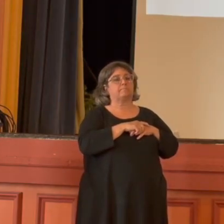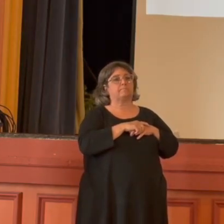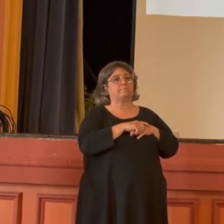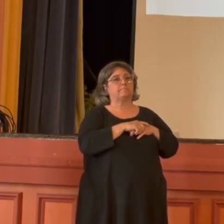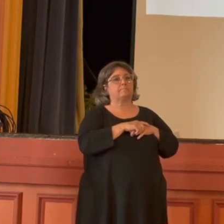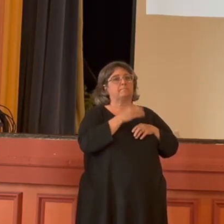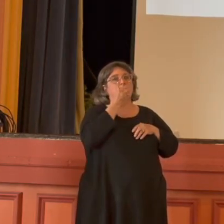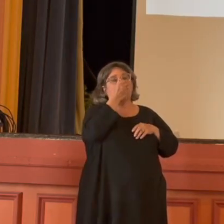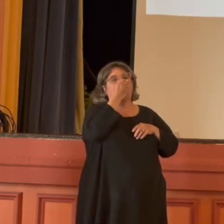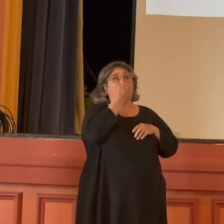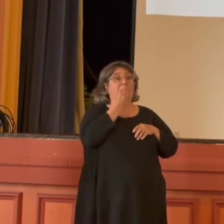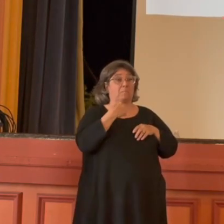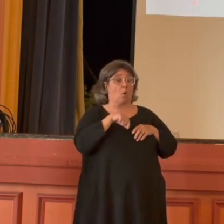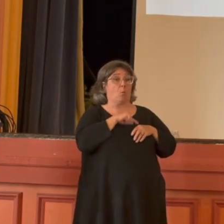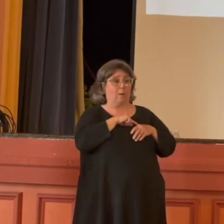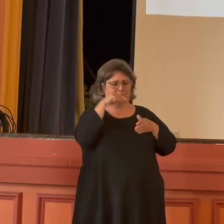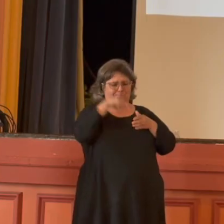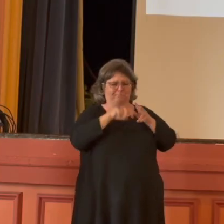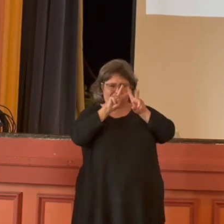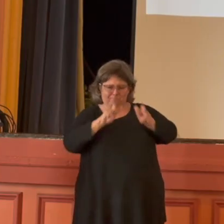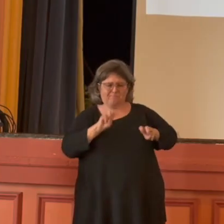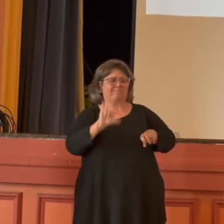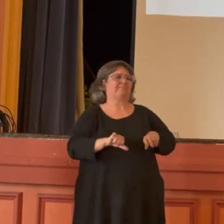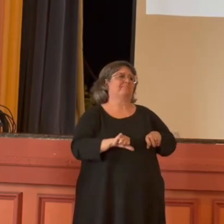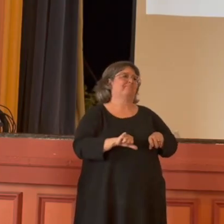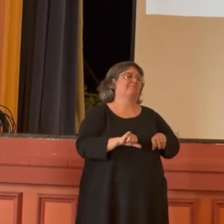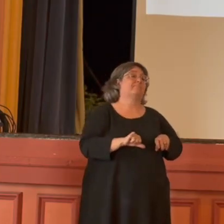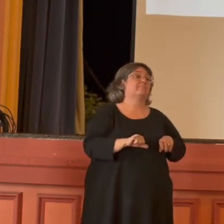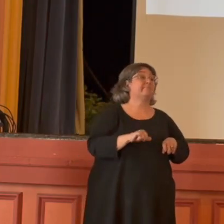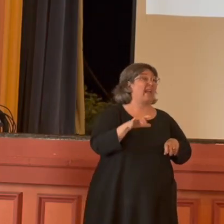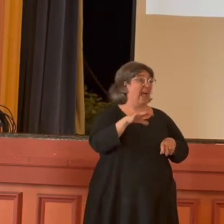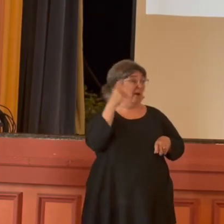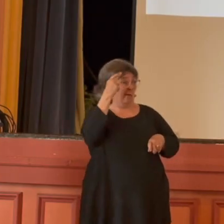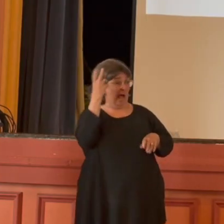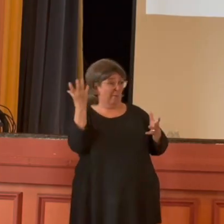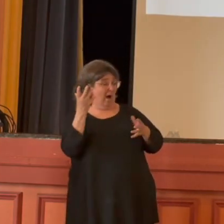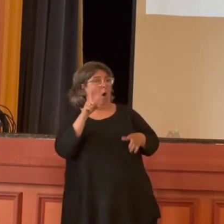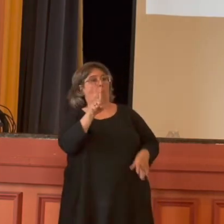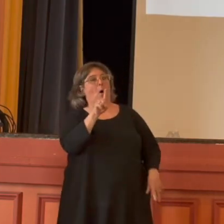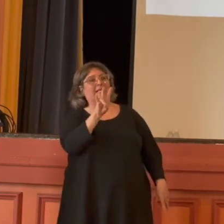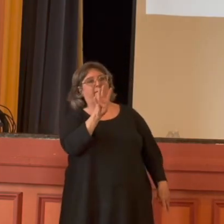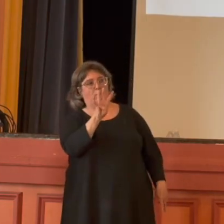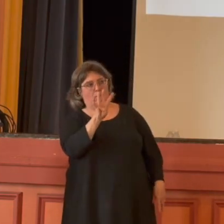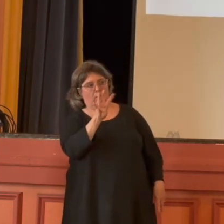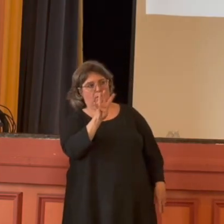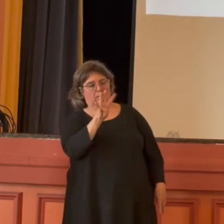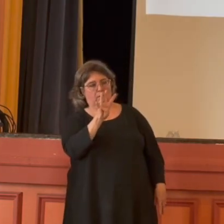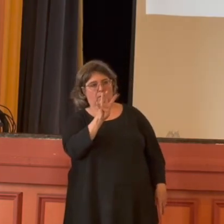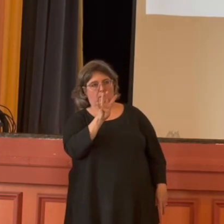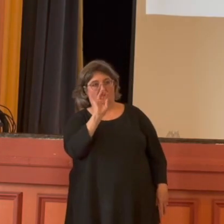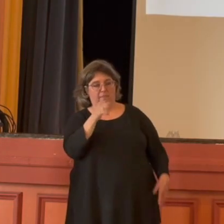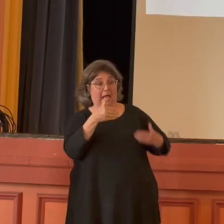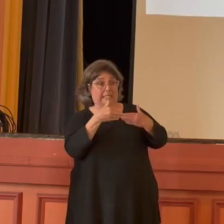And when we took a deeper dive on that data, what we found is that there was 174 of